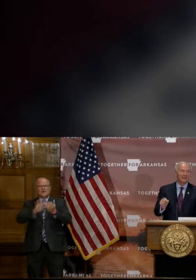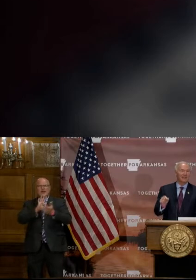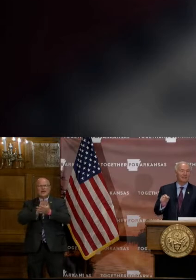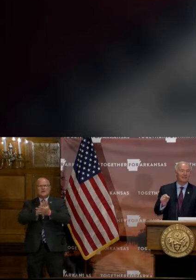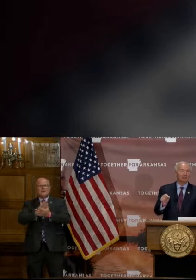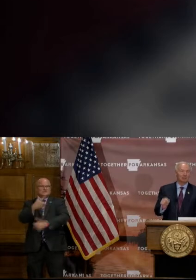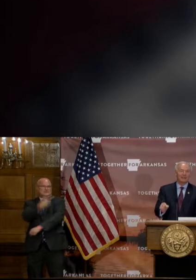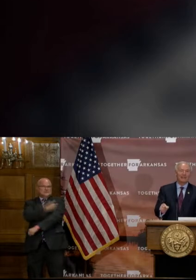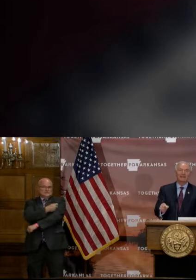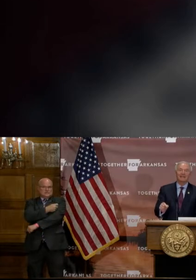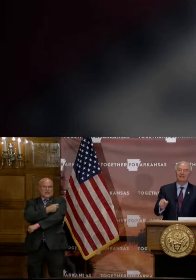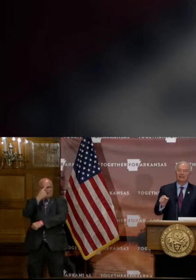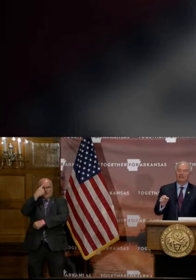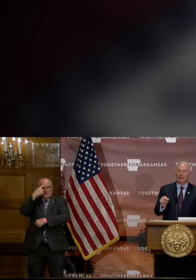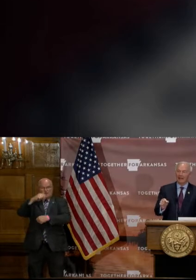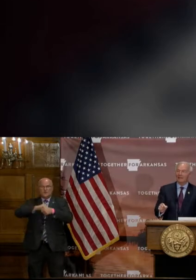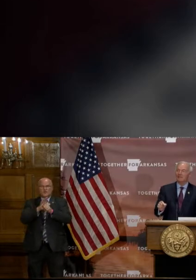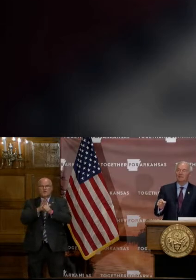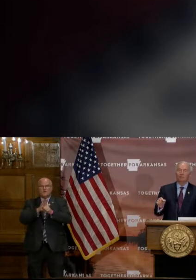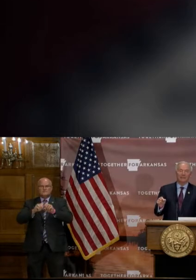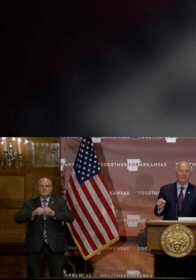vaccine